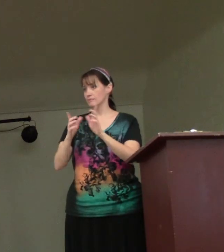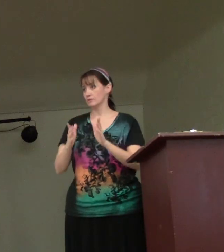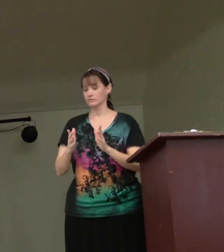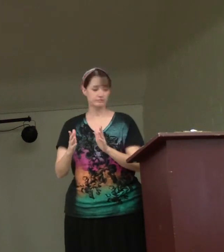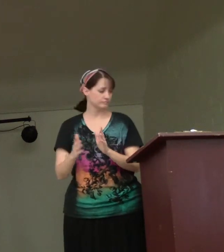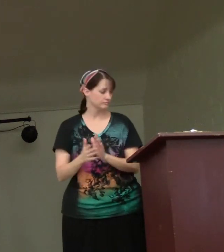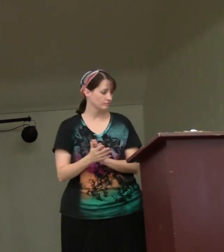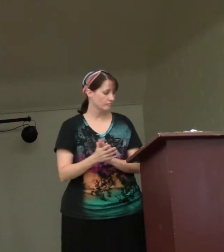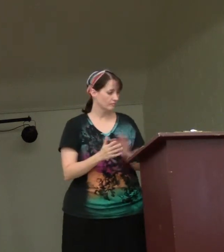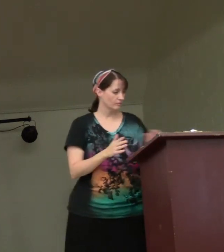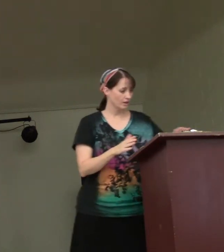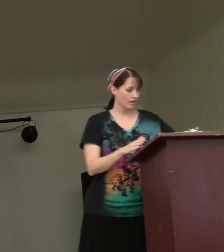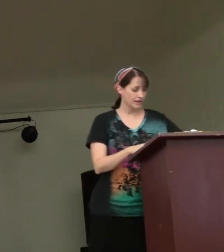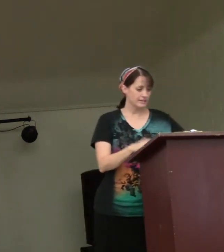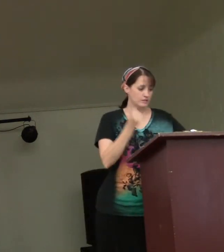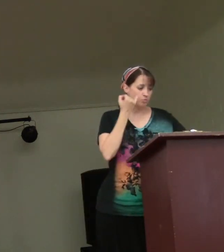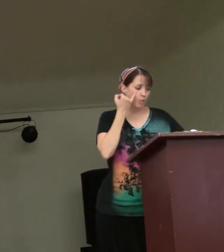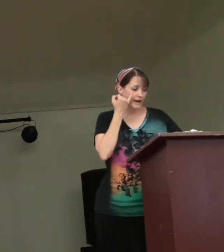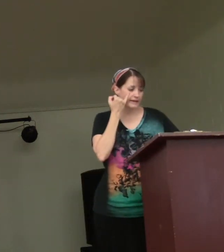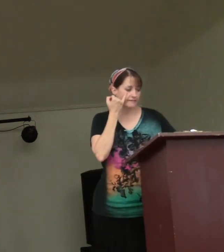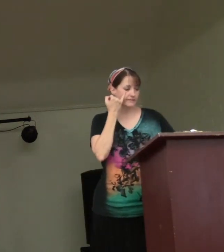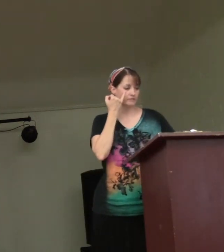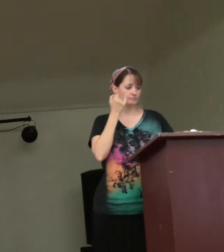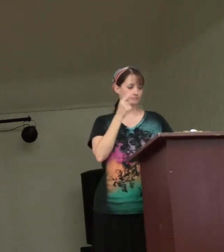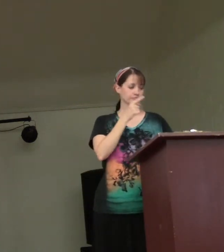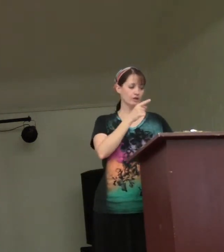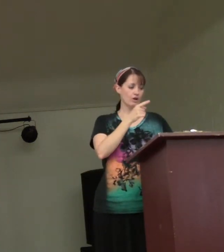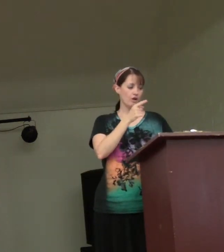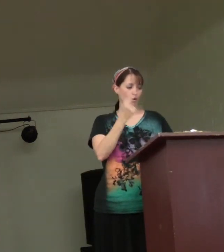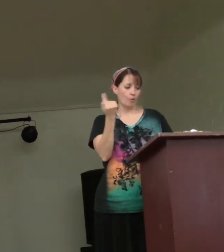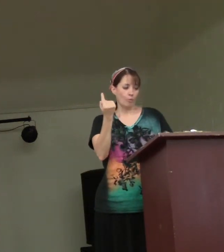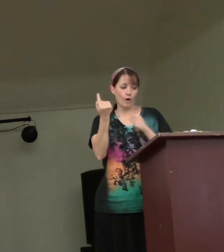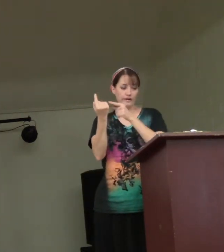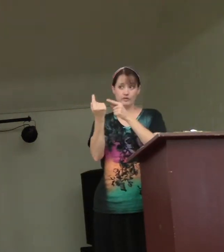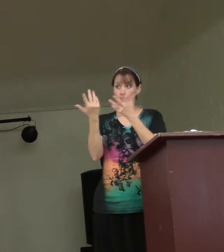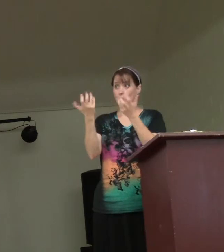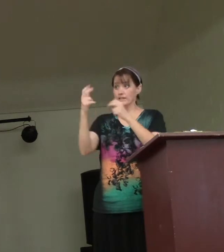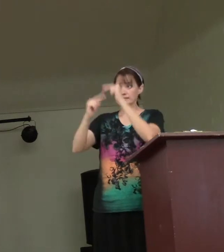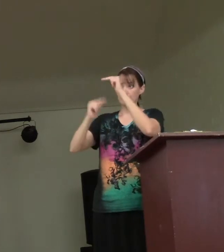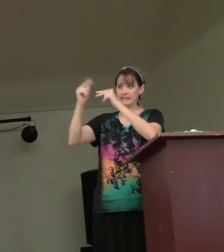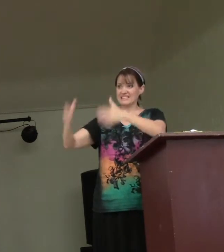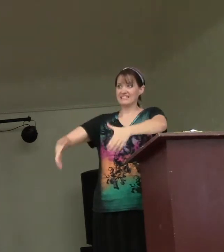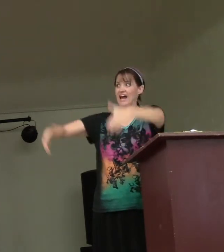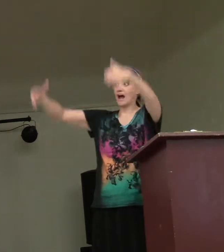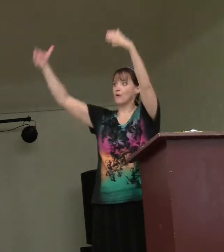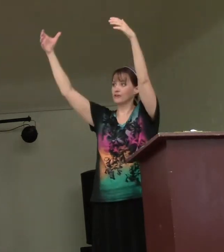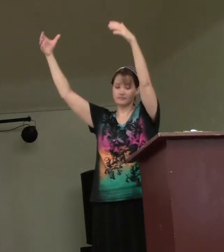disciple. He says, what if one of you wants to build a tower?